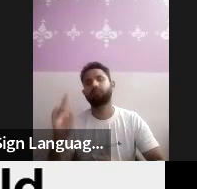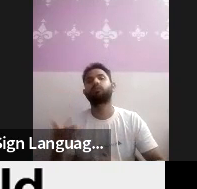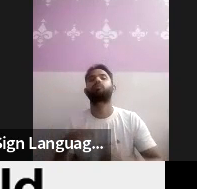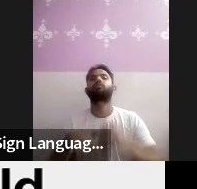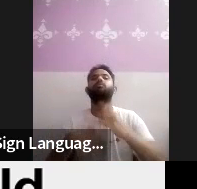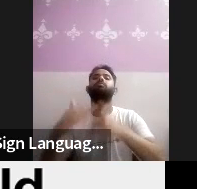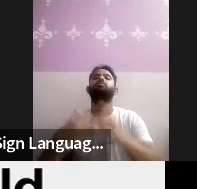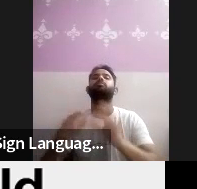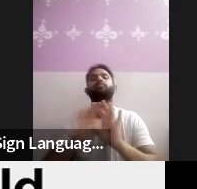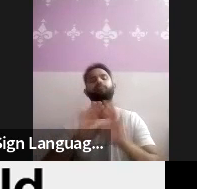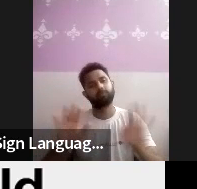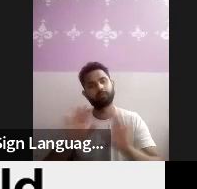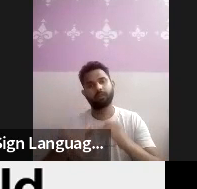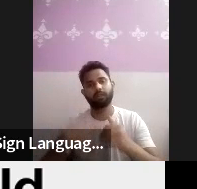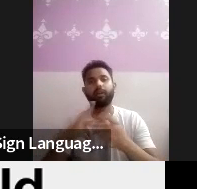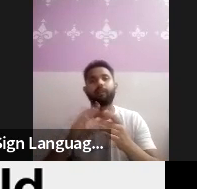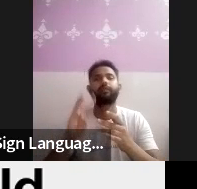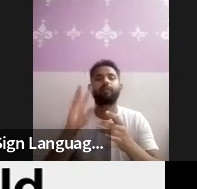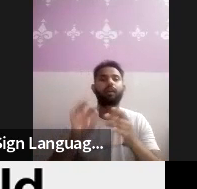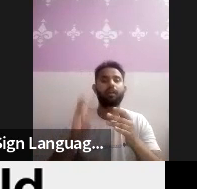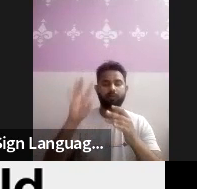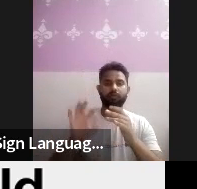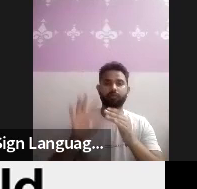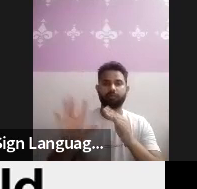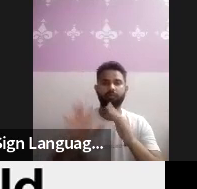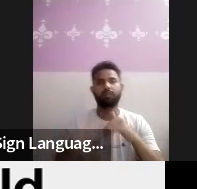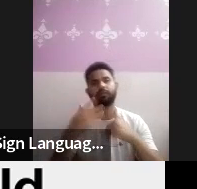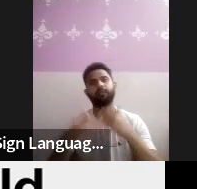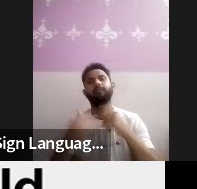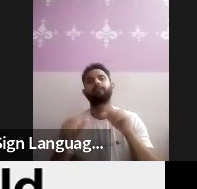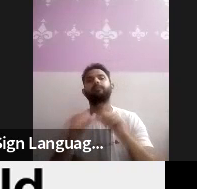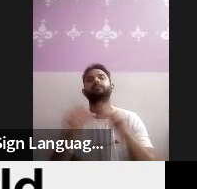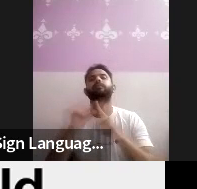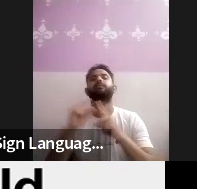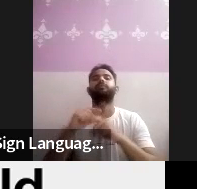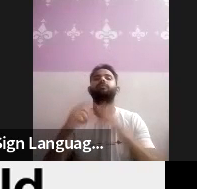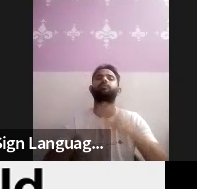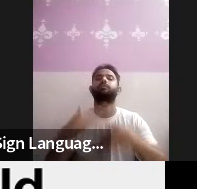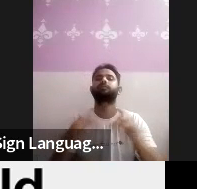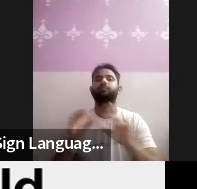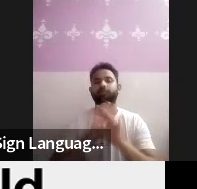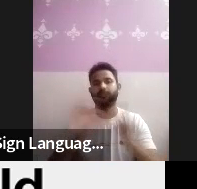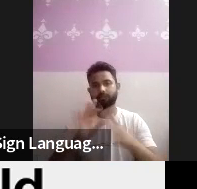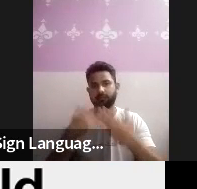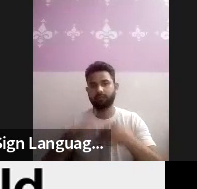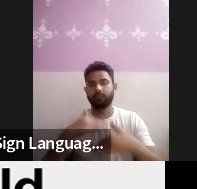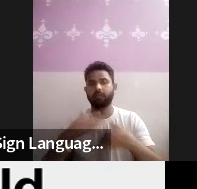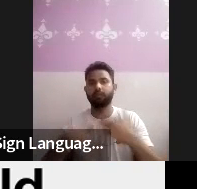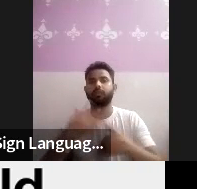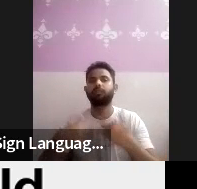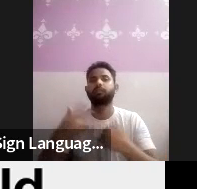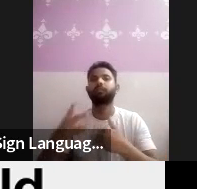getting, based upon what they observe suggested in the app of how something should look, they will have a better